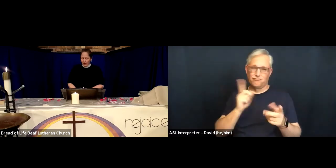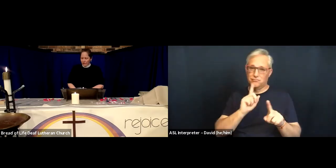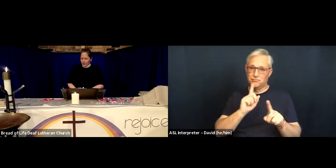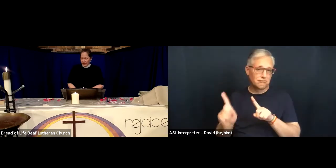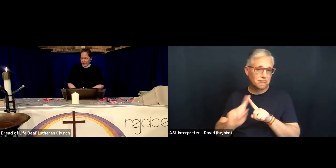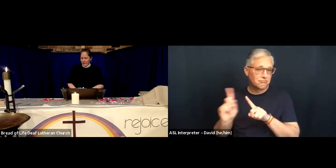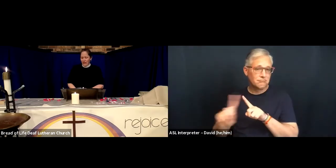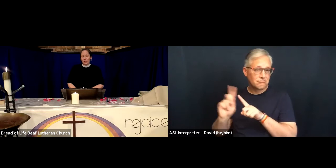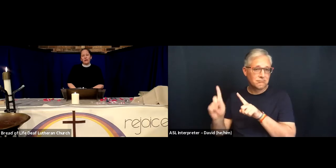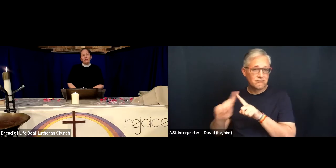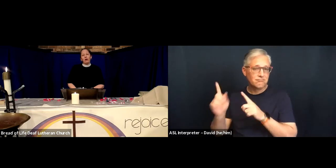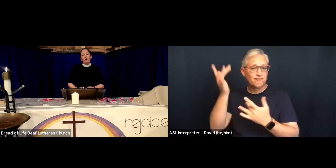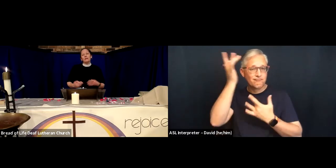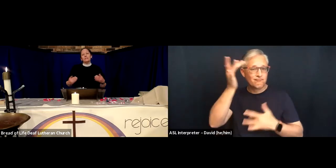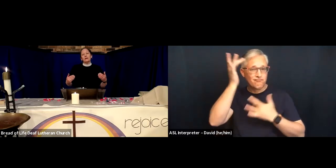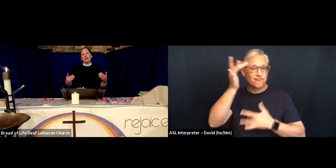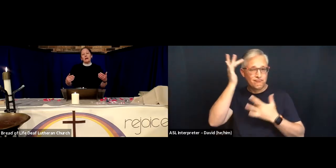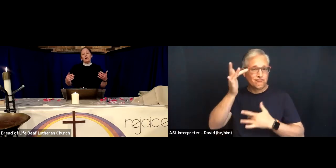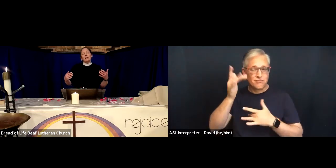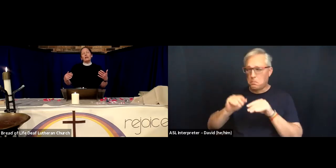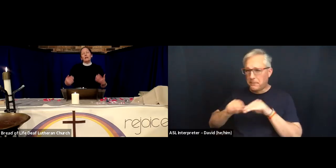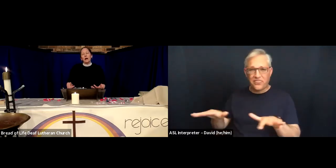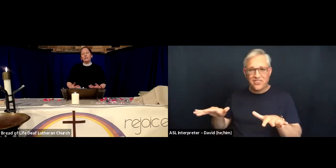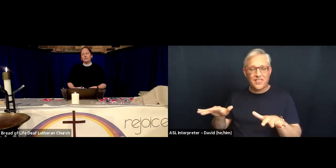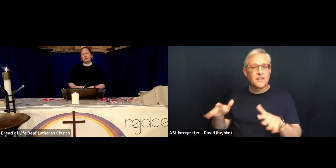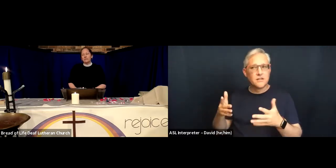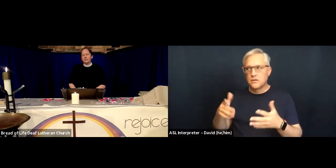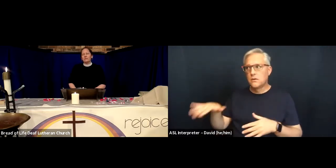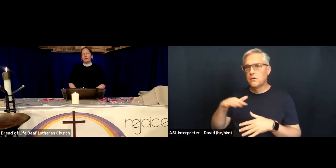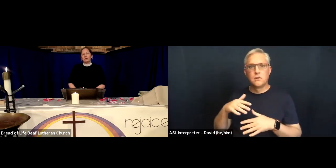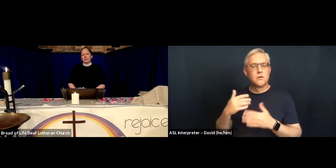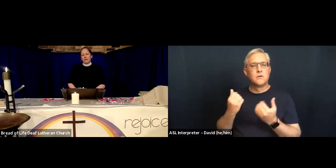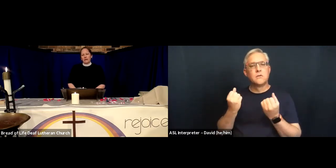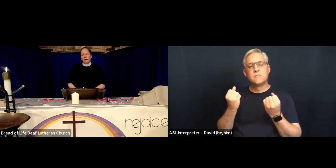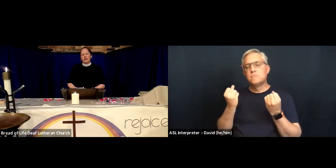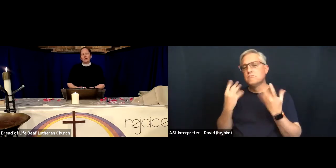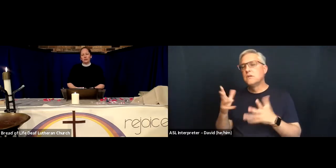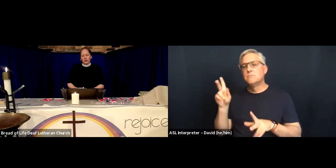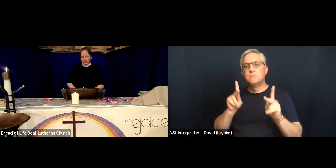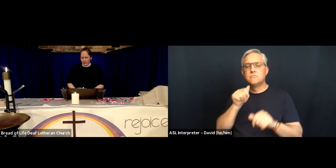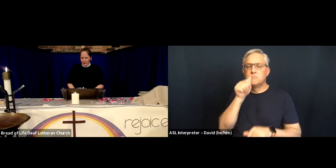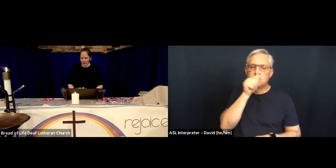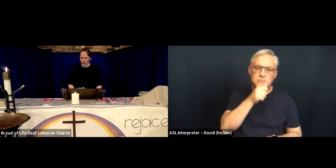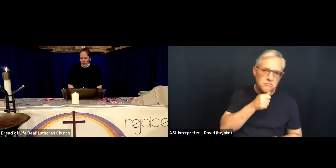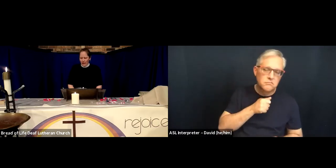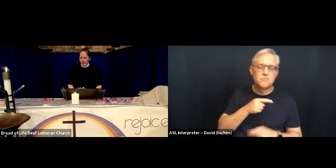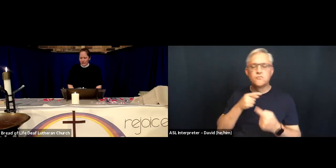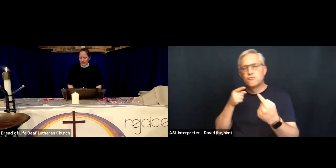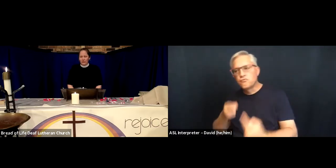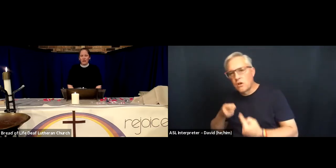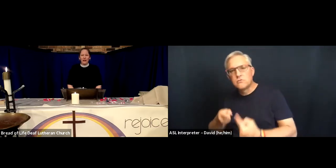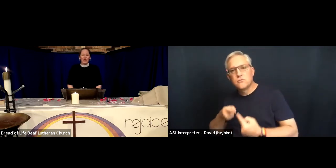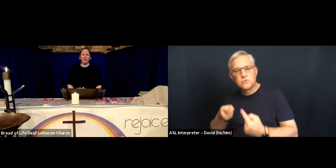kinds of other illnesses that have caused lots of difficulty and struggles in our